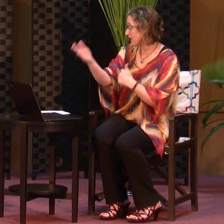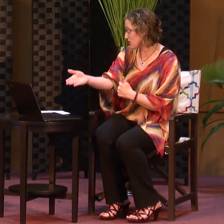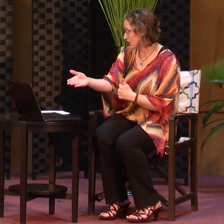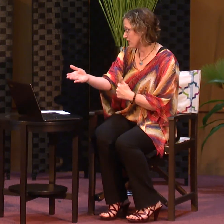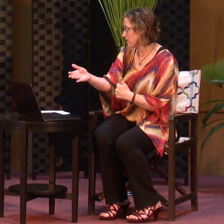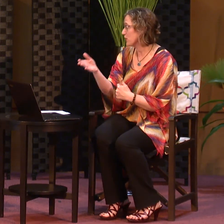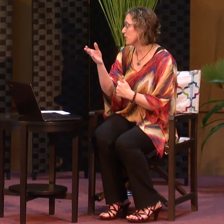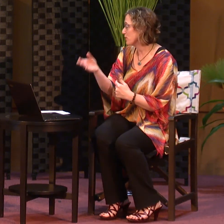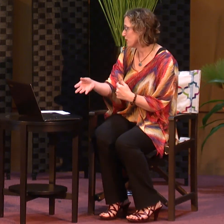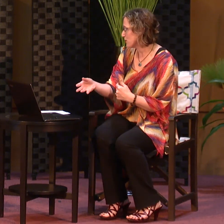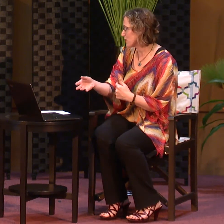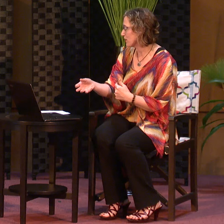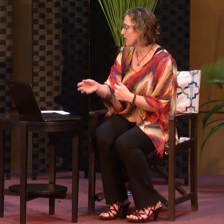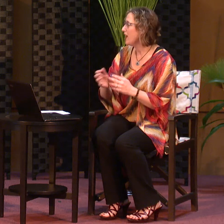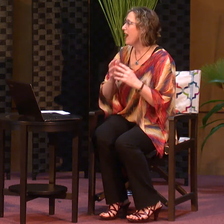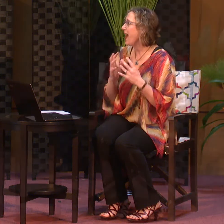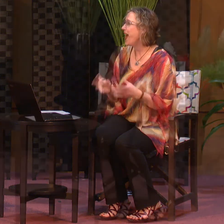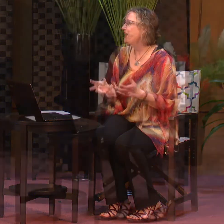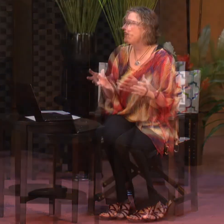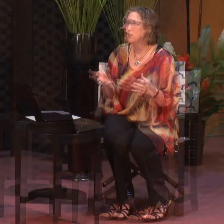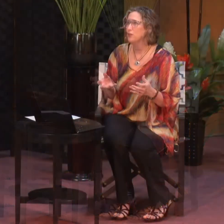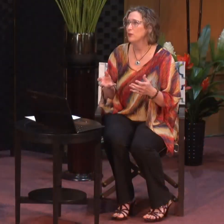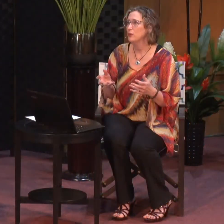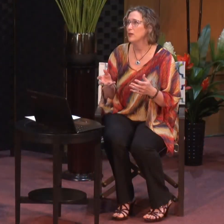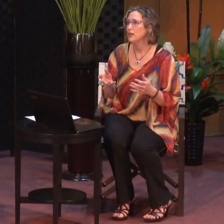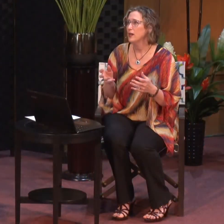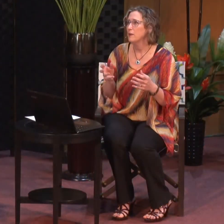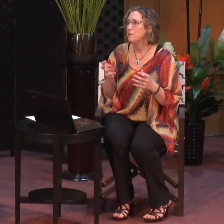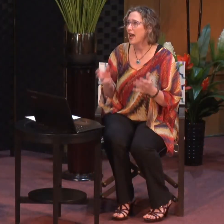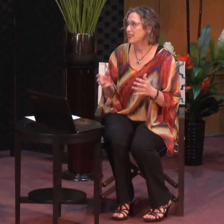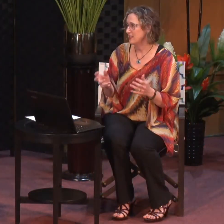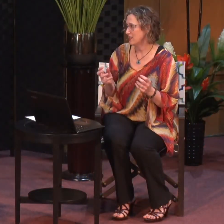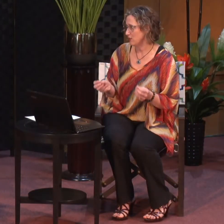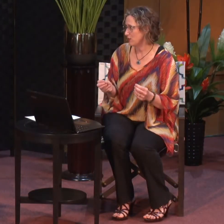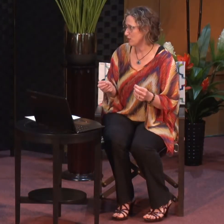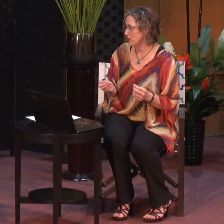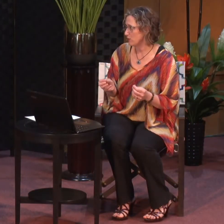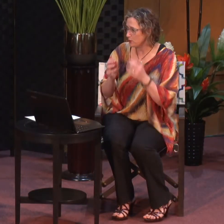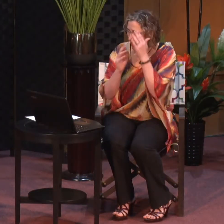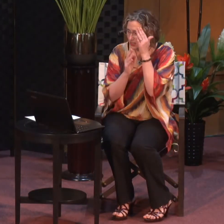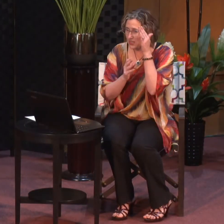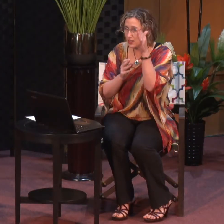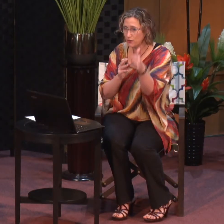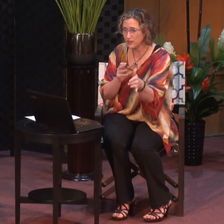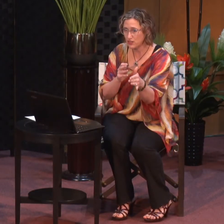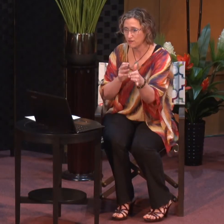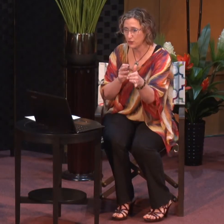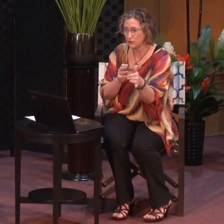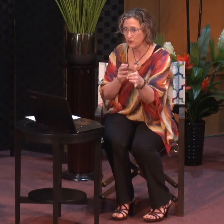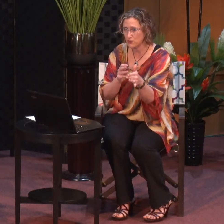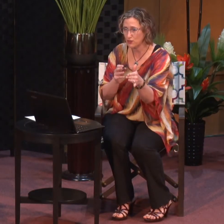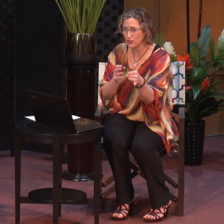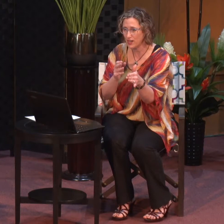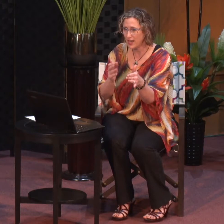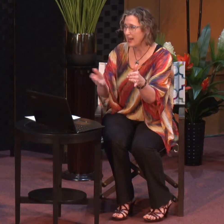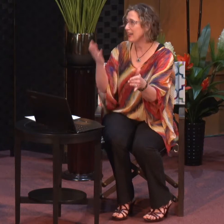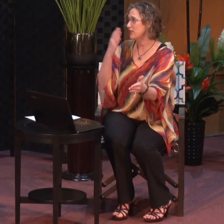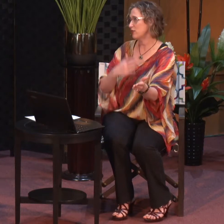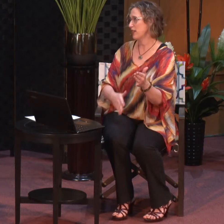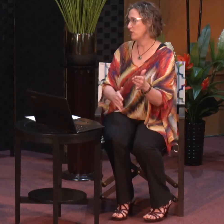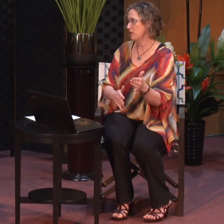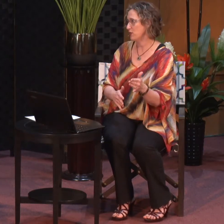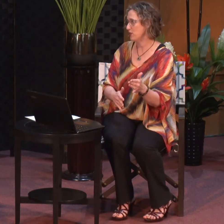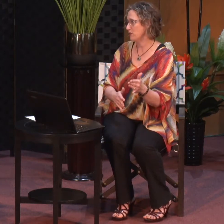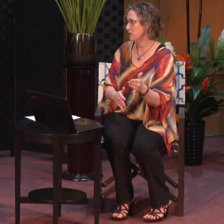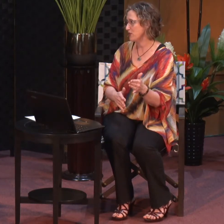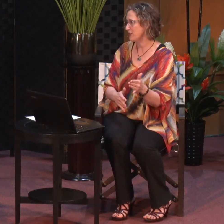having a vision for your future. How do you balance those two? You have a clear vision for your future and